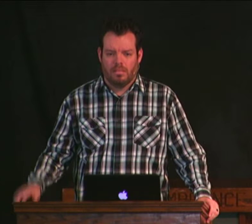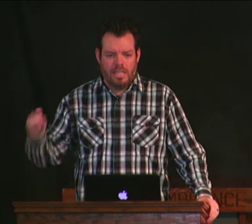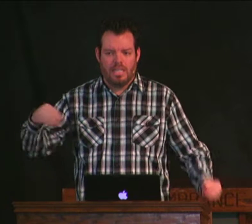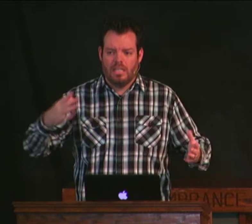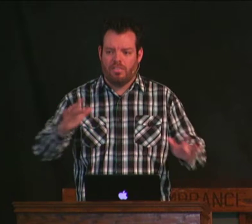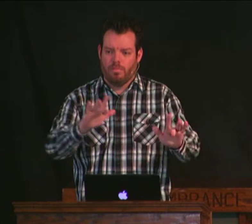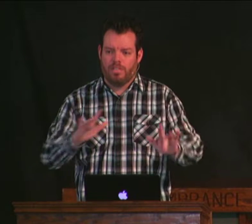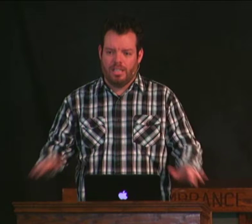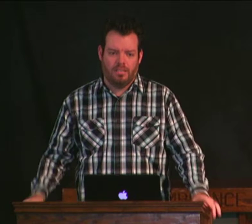He gives mercy.